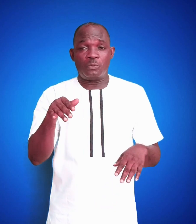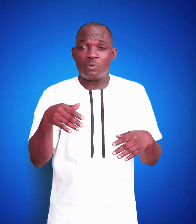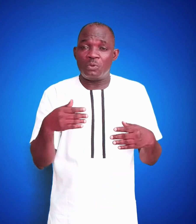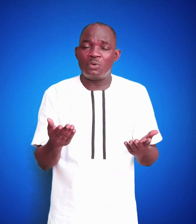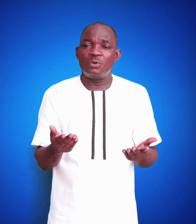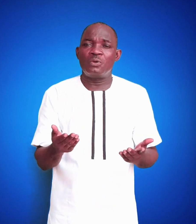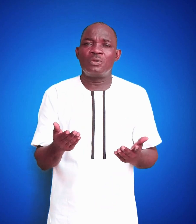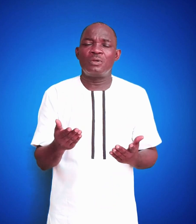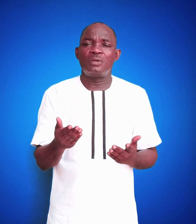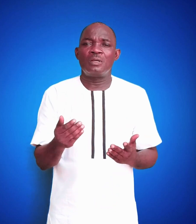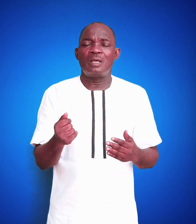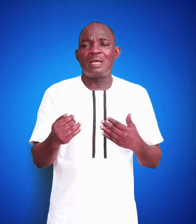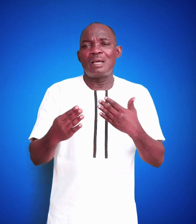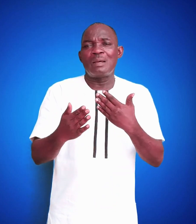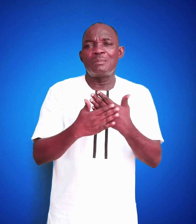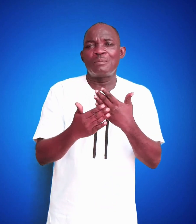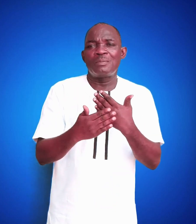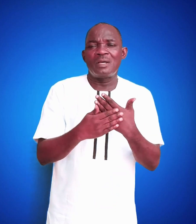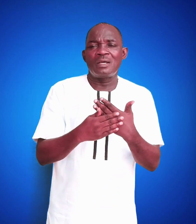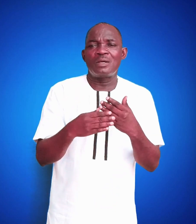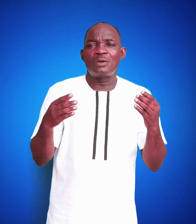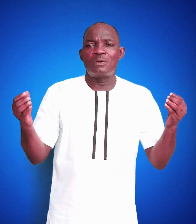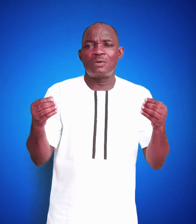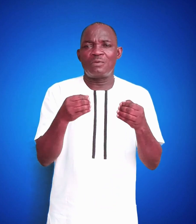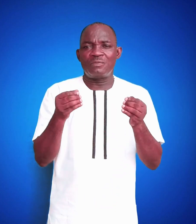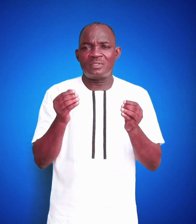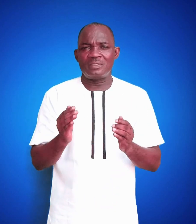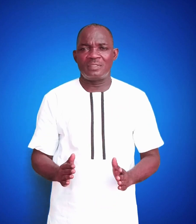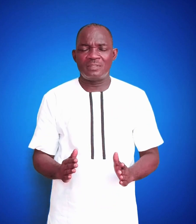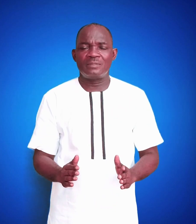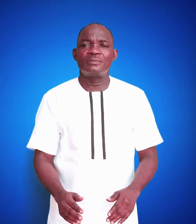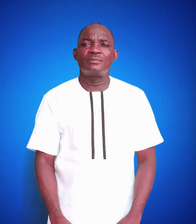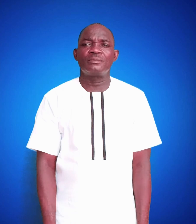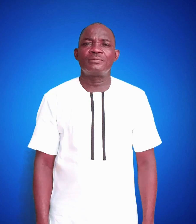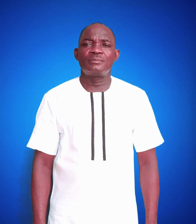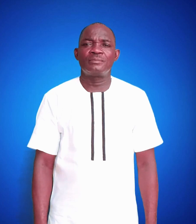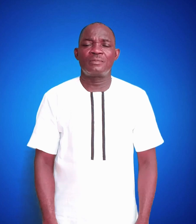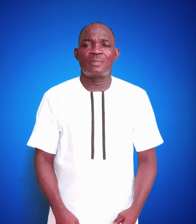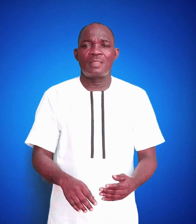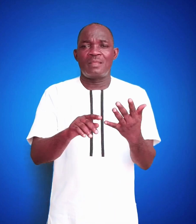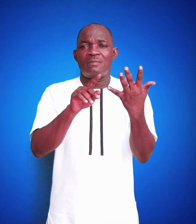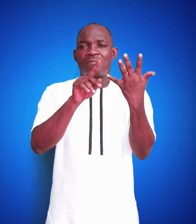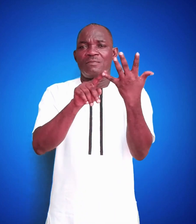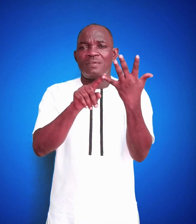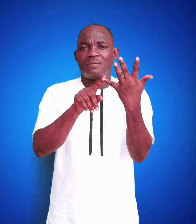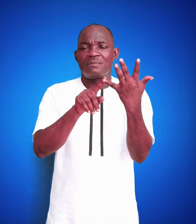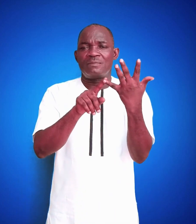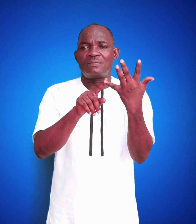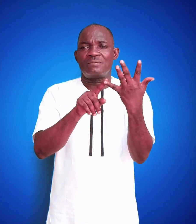or bank official. 5.